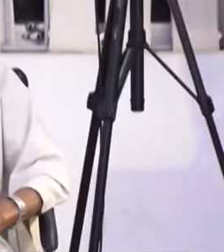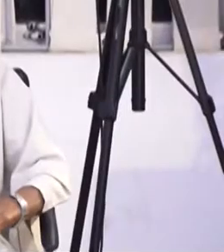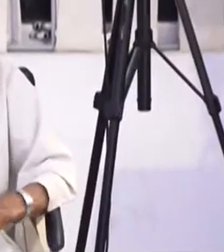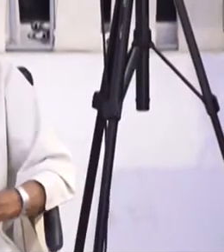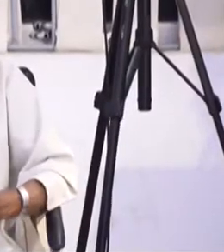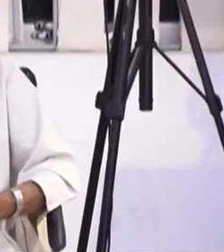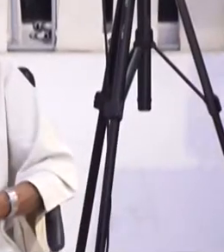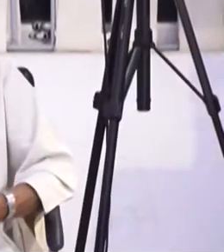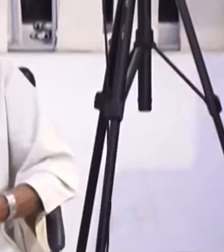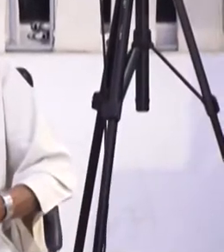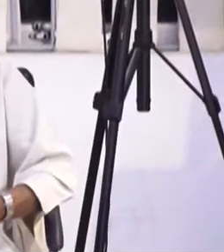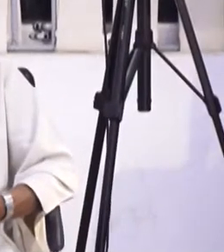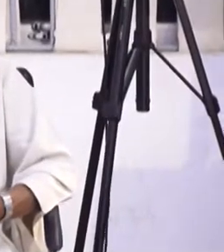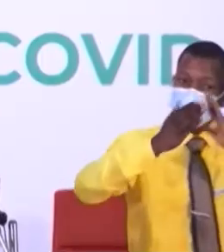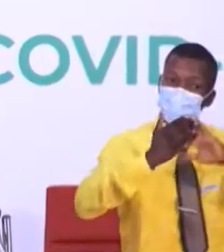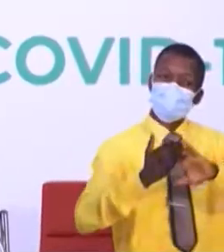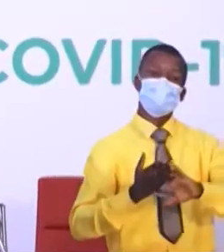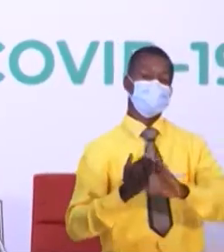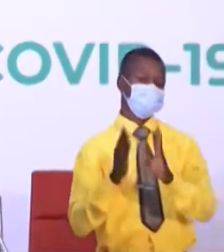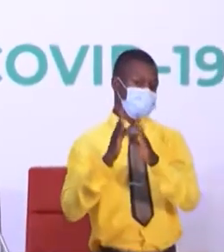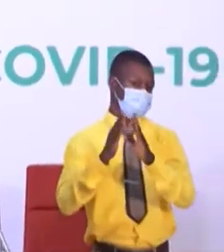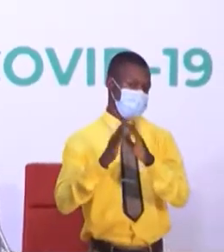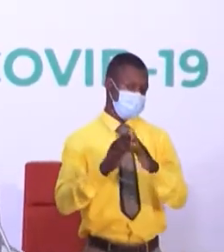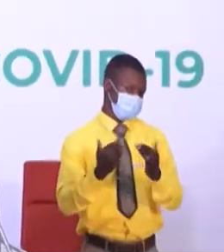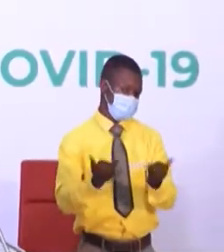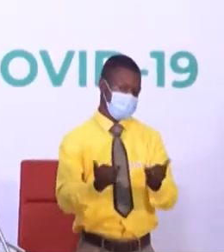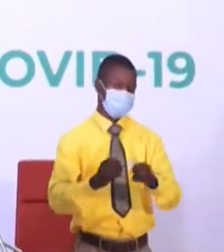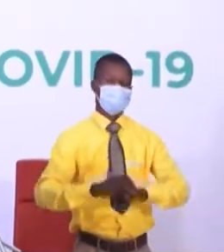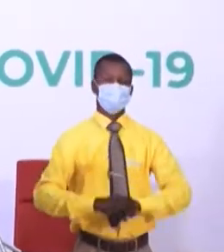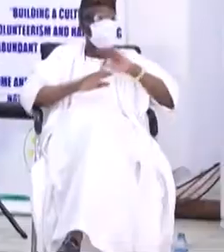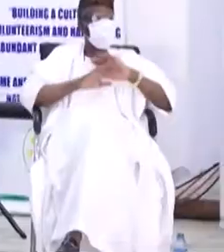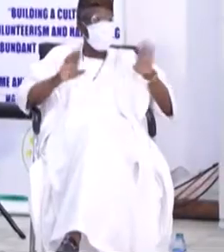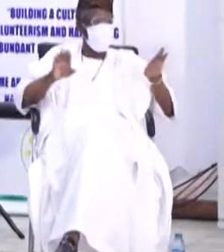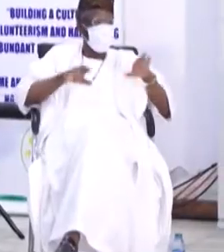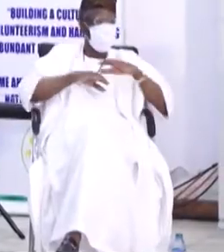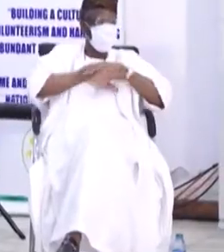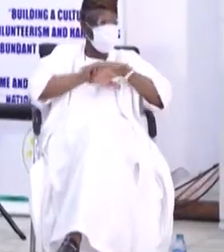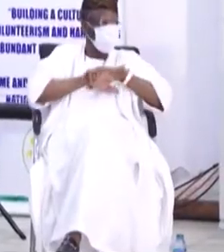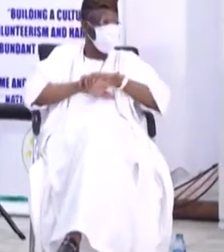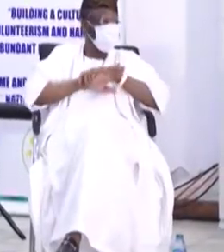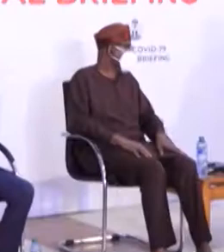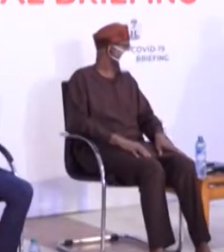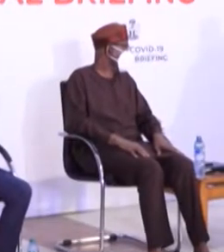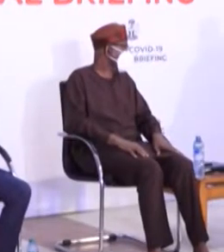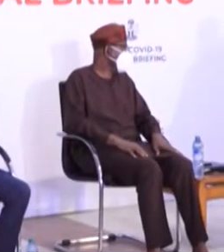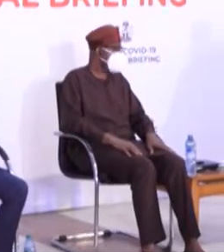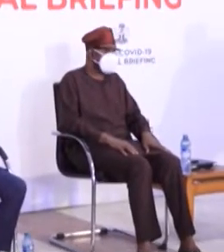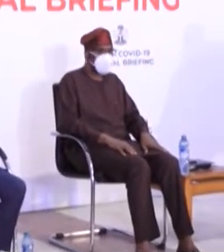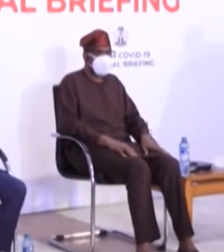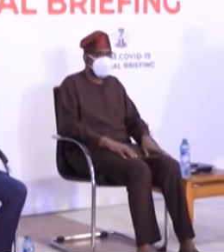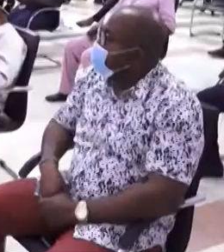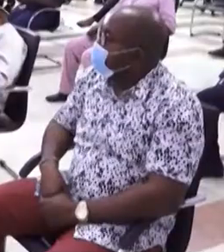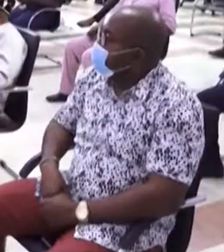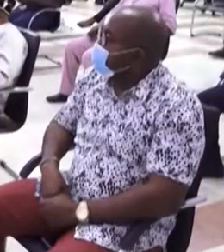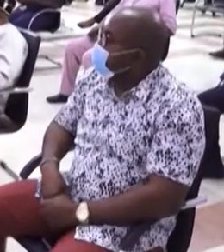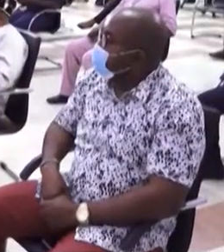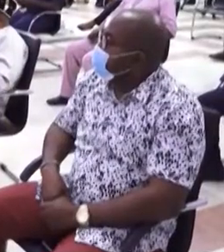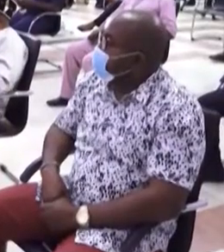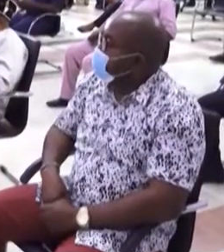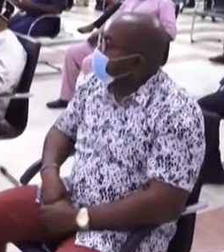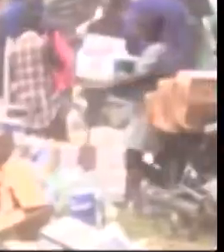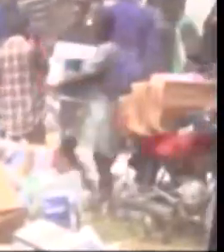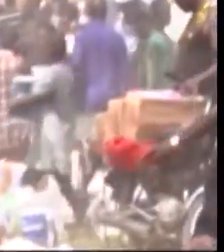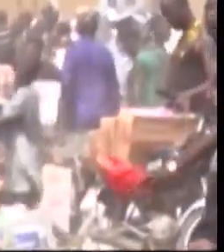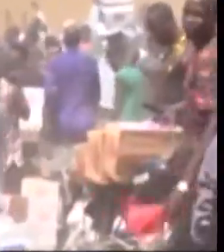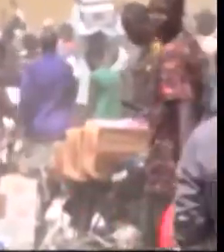The task force clarifies that the palliatives being looted in parts of the country are donations from the private sector-led coalition